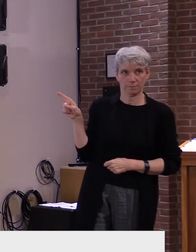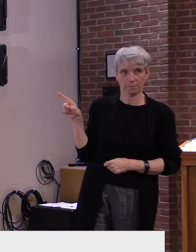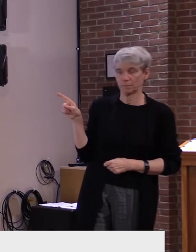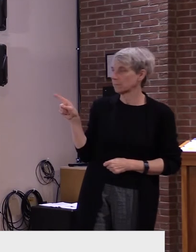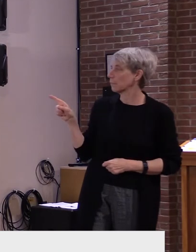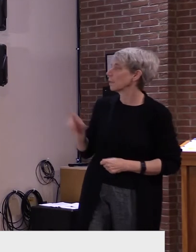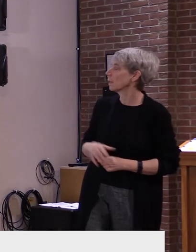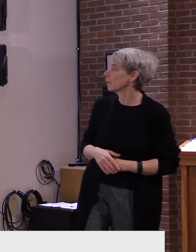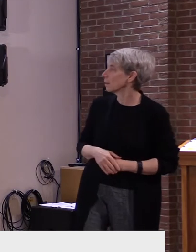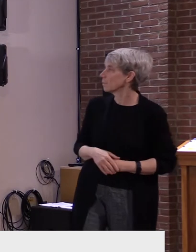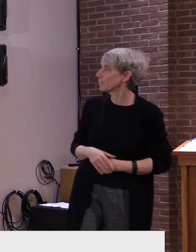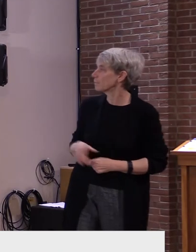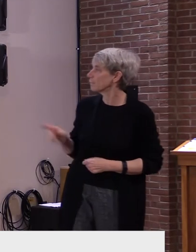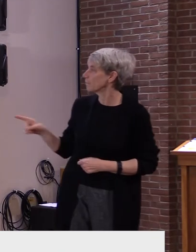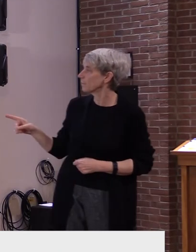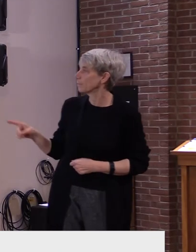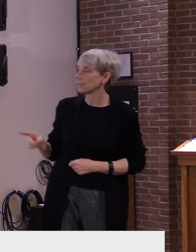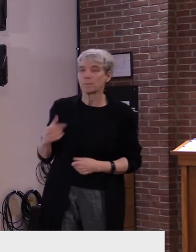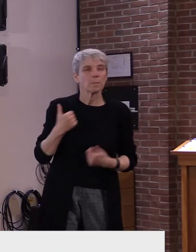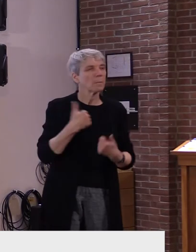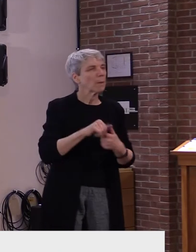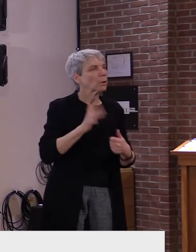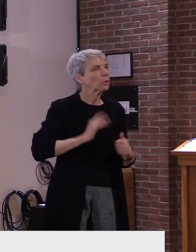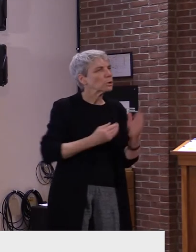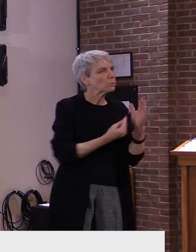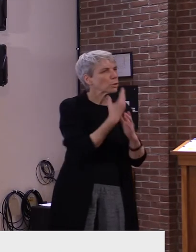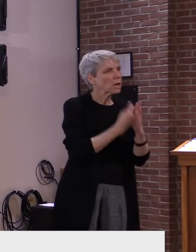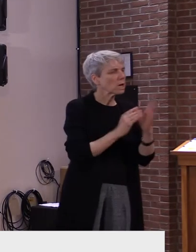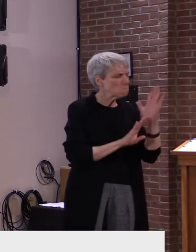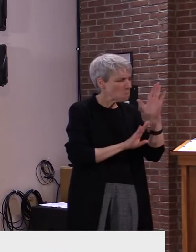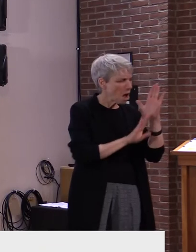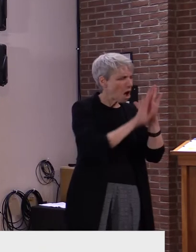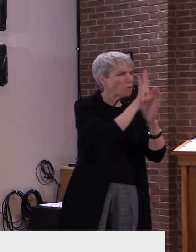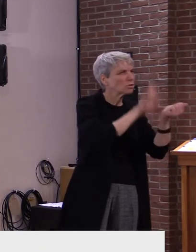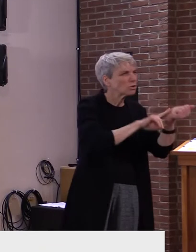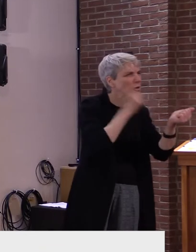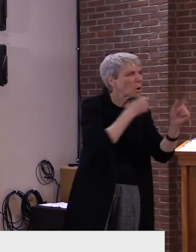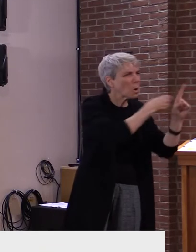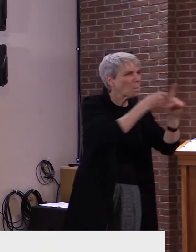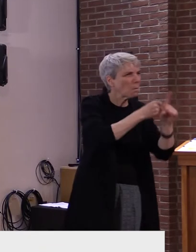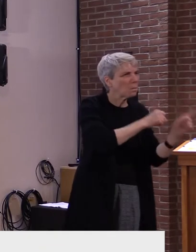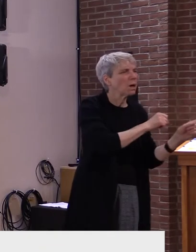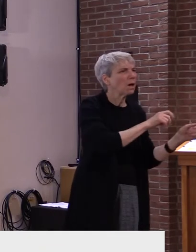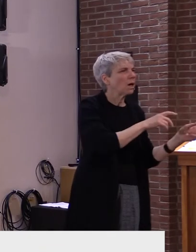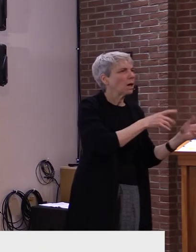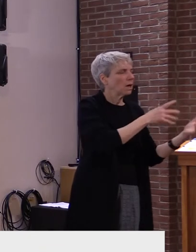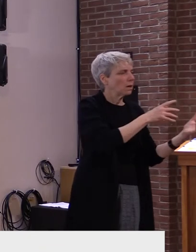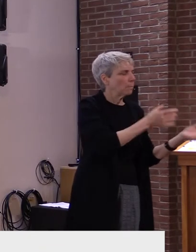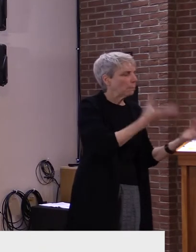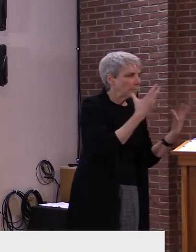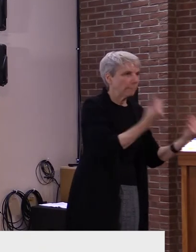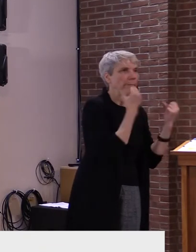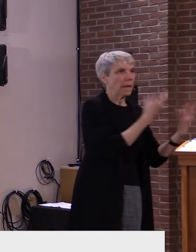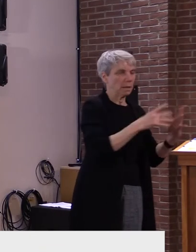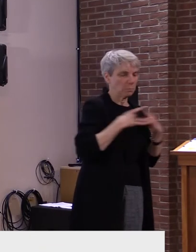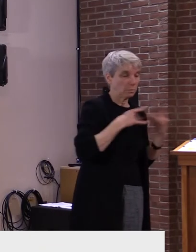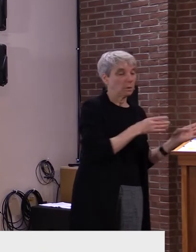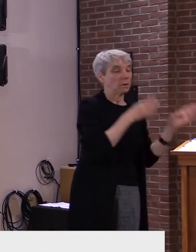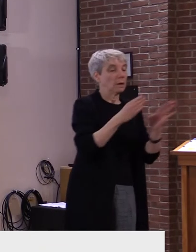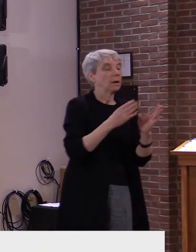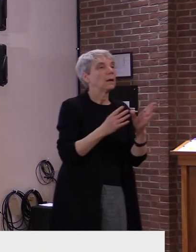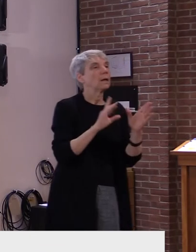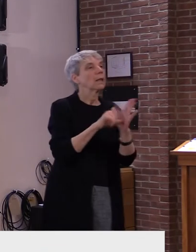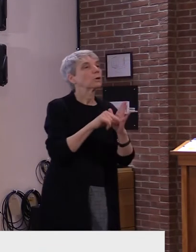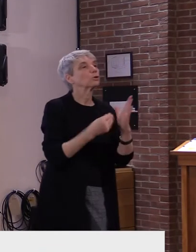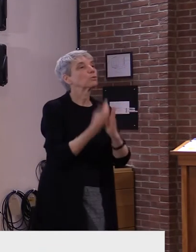that this is identified as one of three periods where we've seen accelerated case growth back in the spring the winooski outbreak and then more recently we've shown